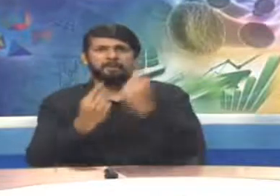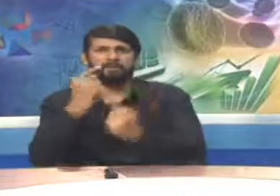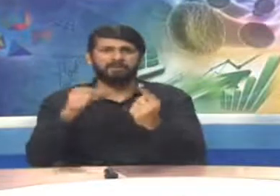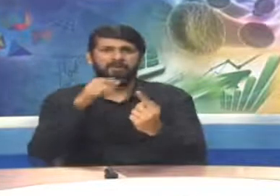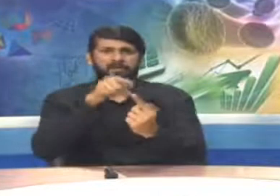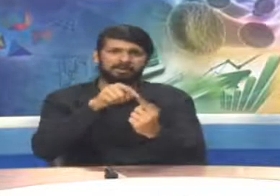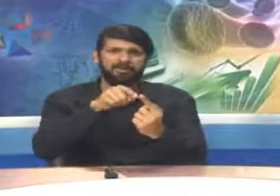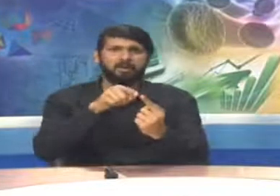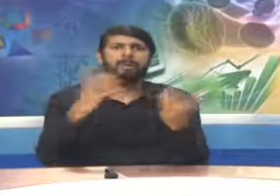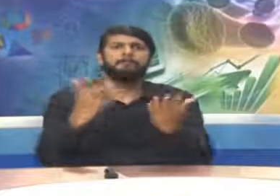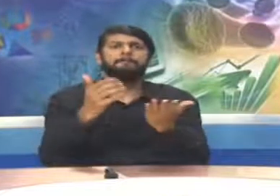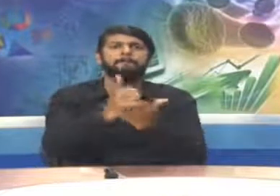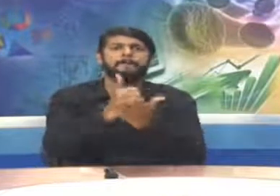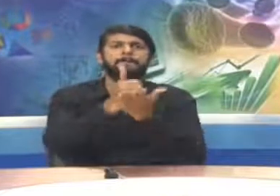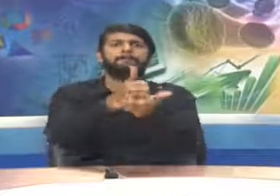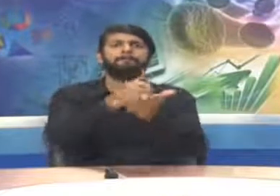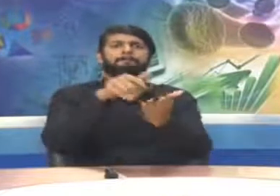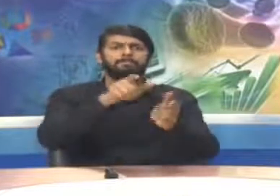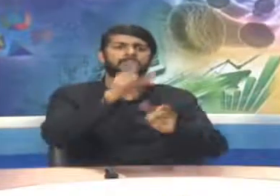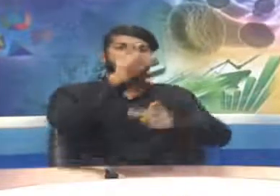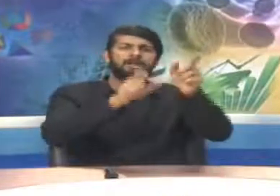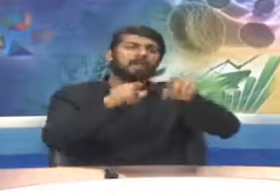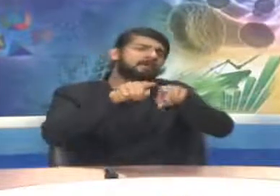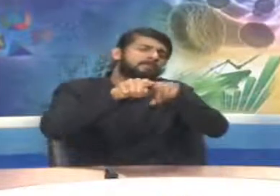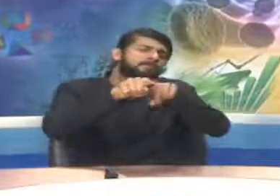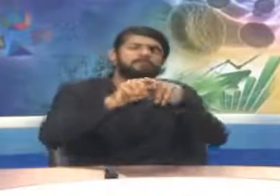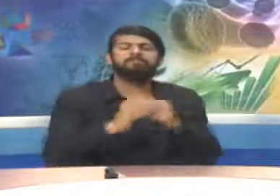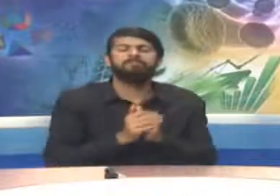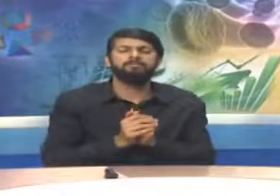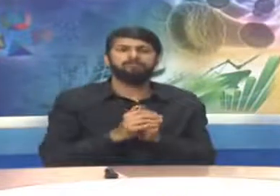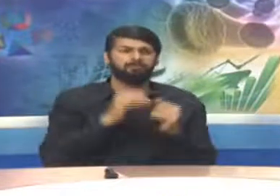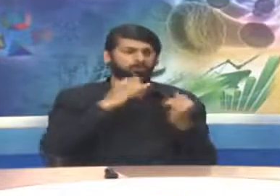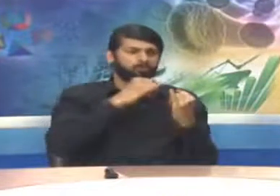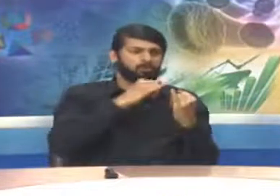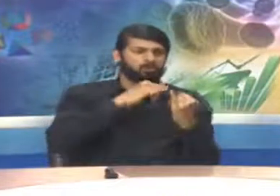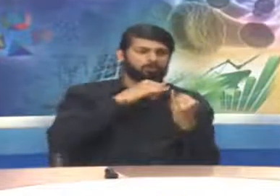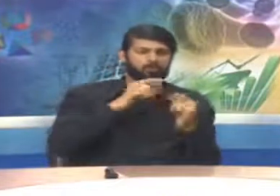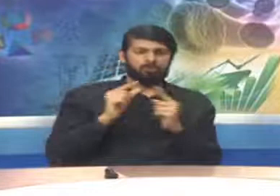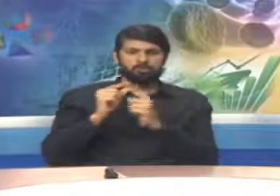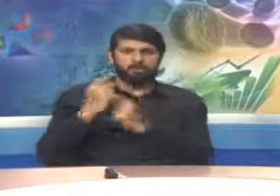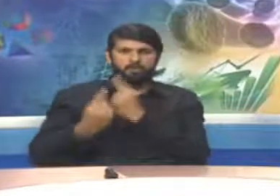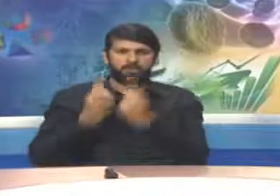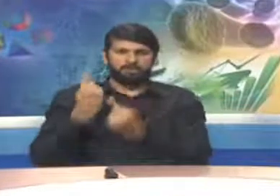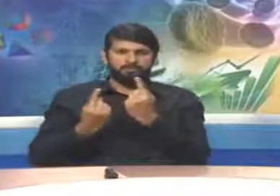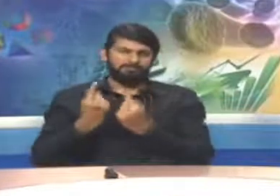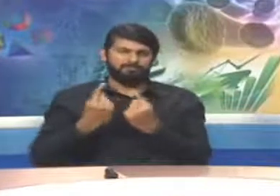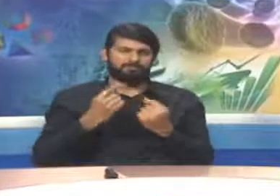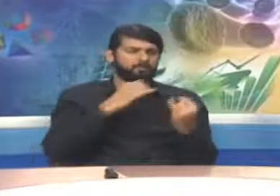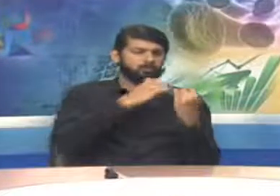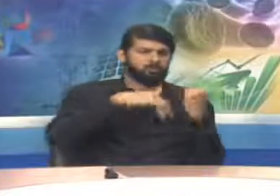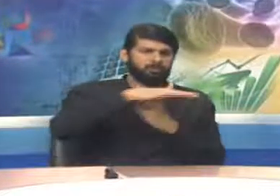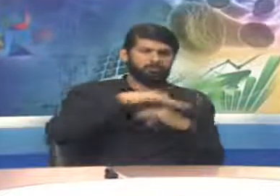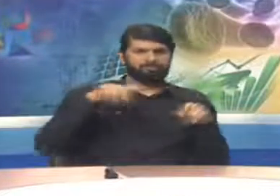has attained a position unparalleled in the society, social and